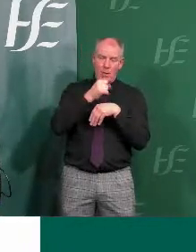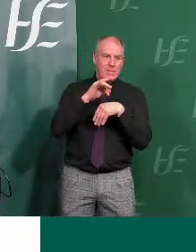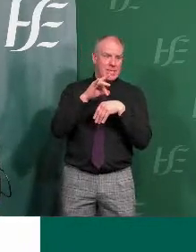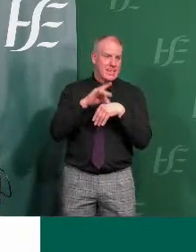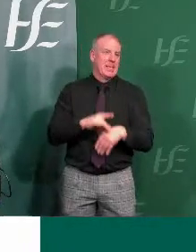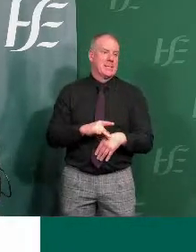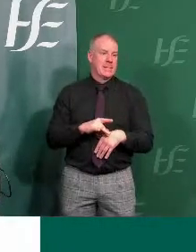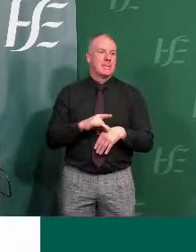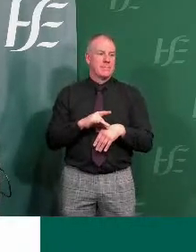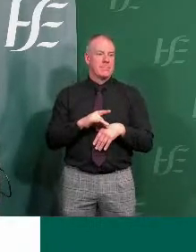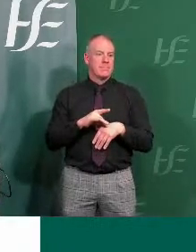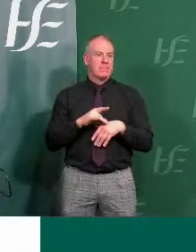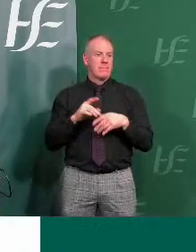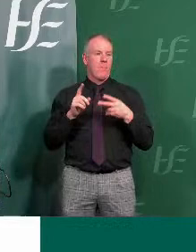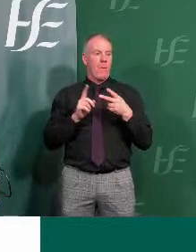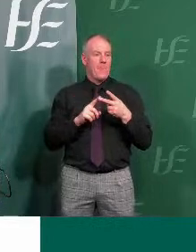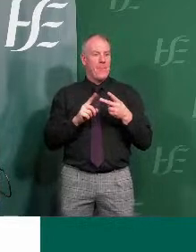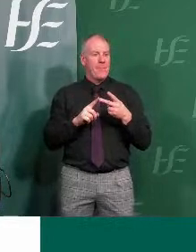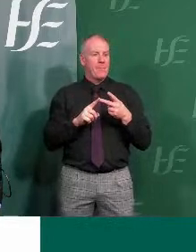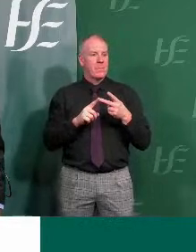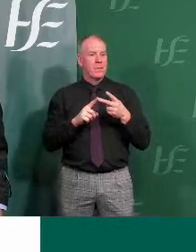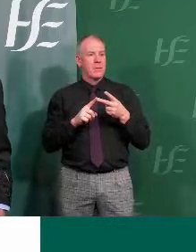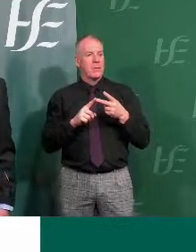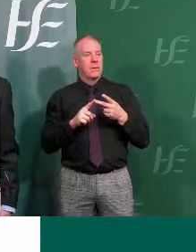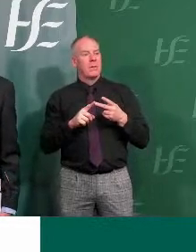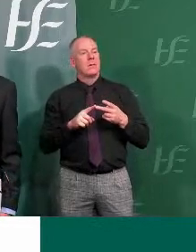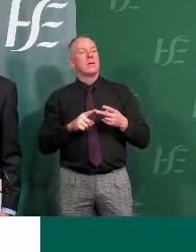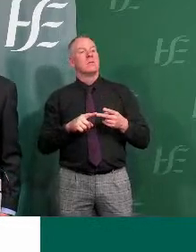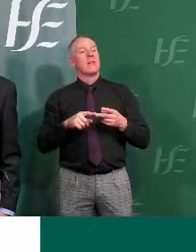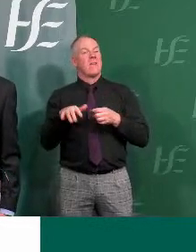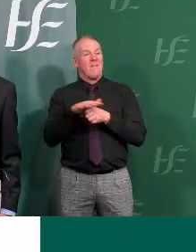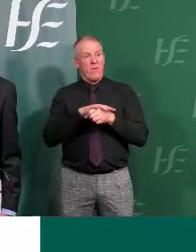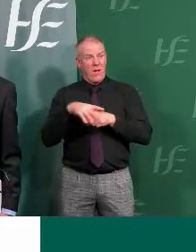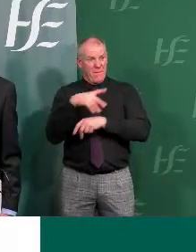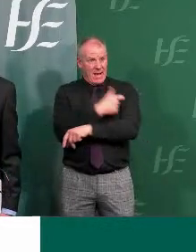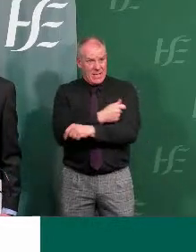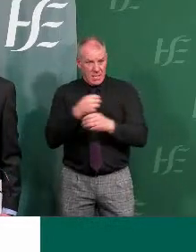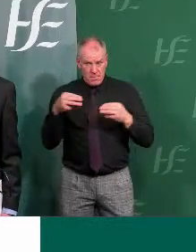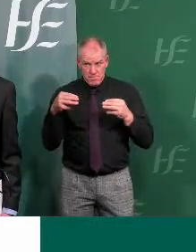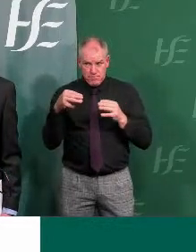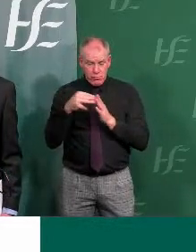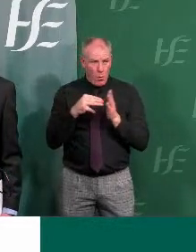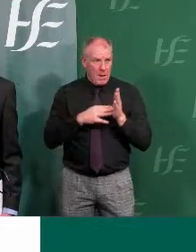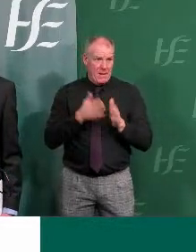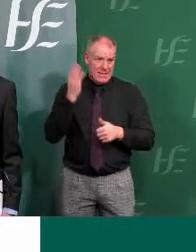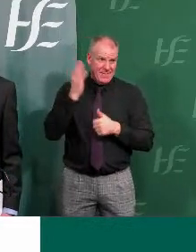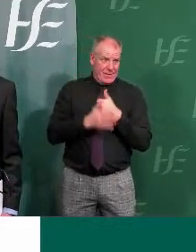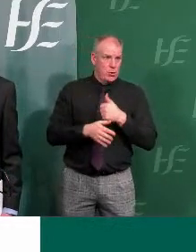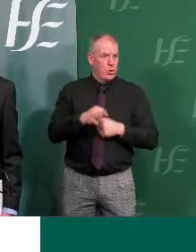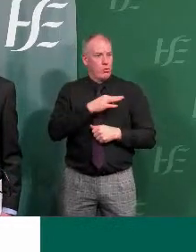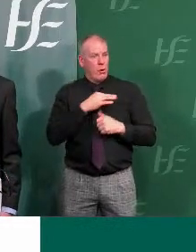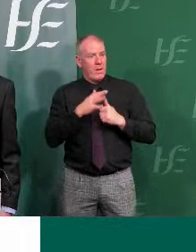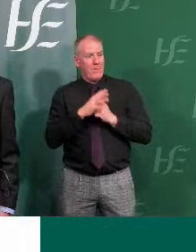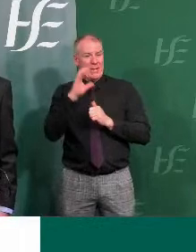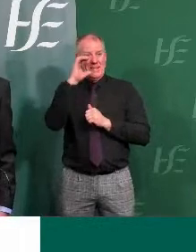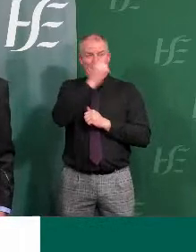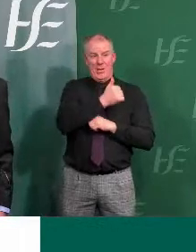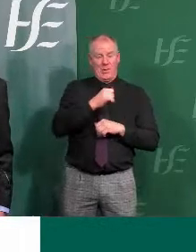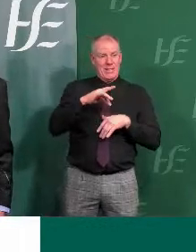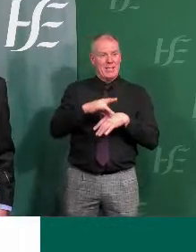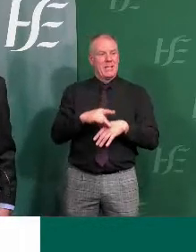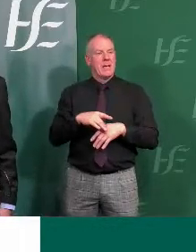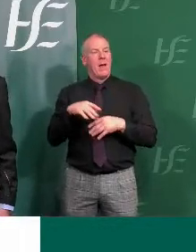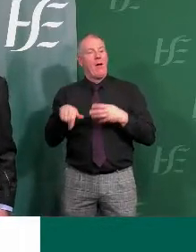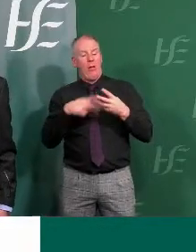forms of infection, that protection from a completed vaccination course is good in terms of protecting against severe disease. The booster